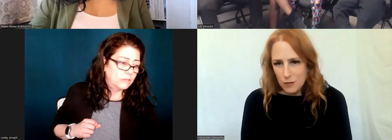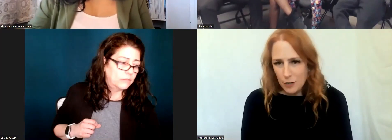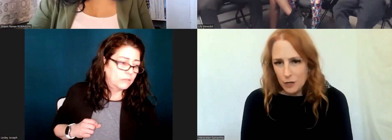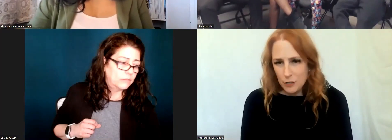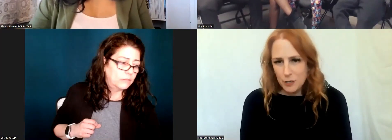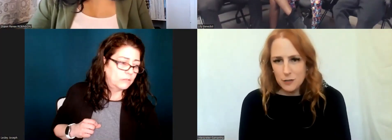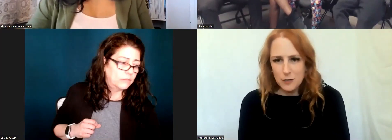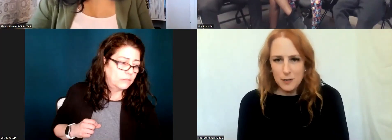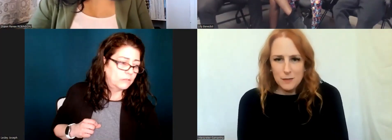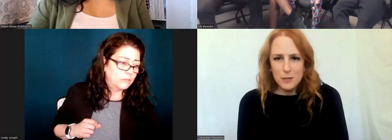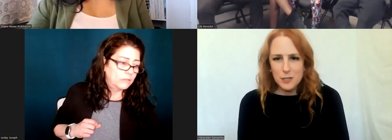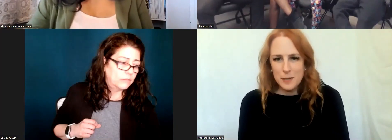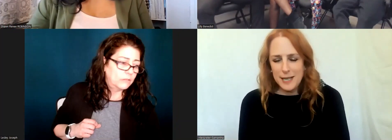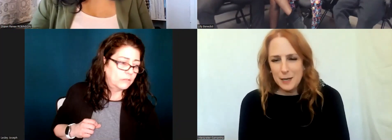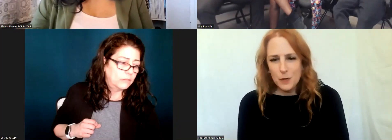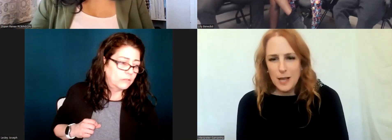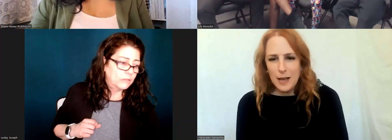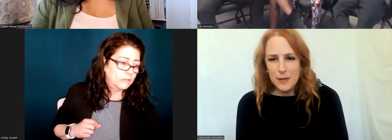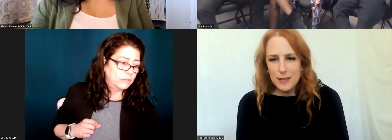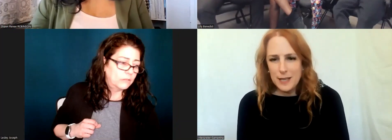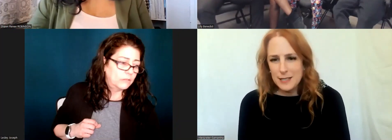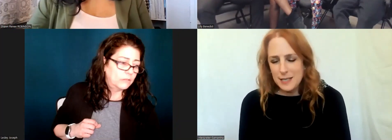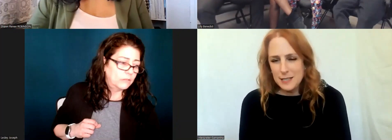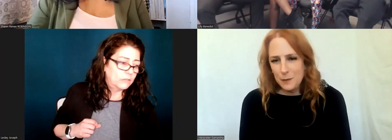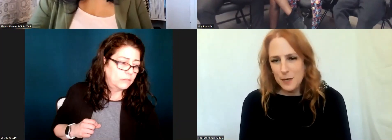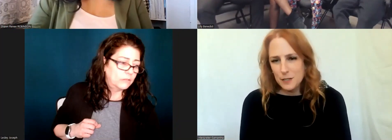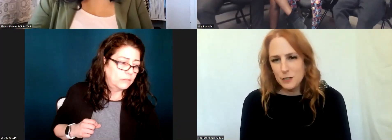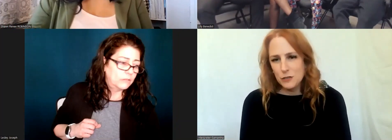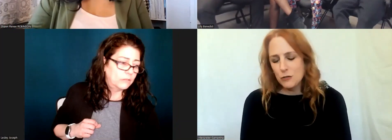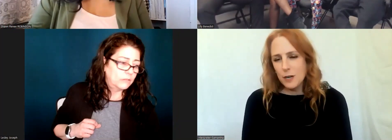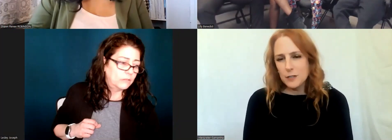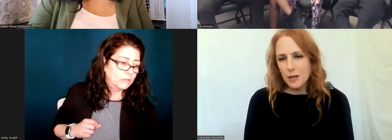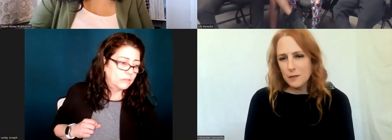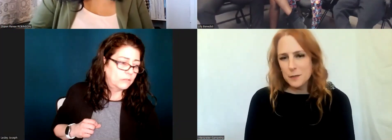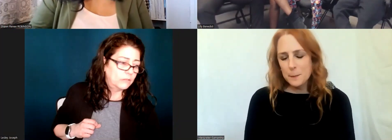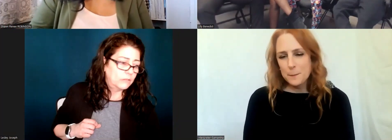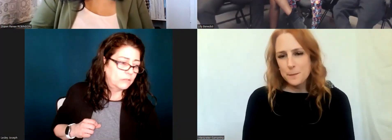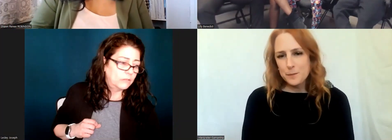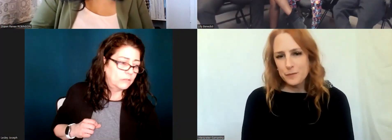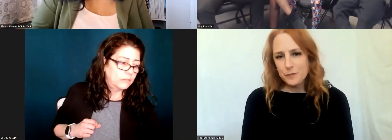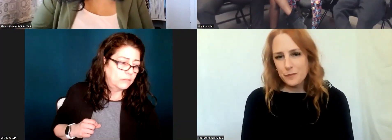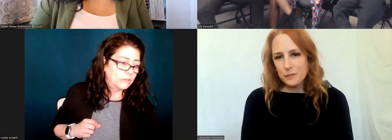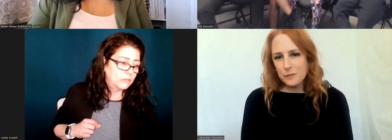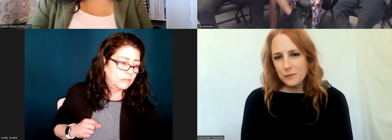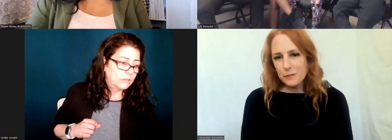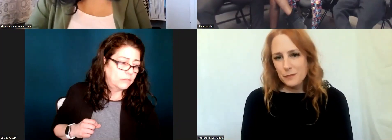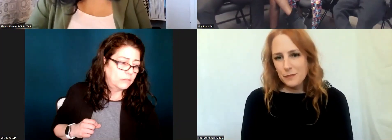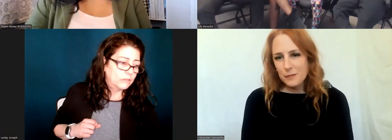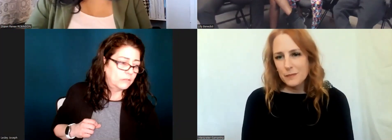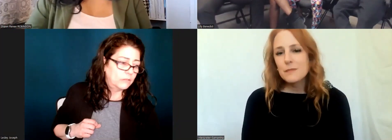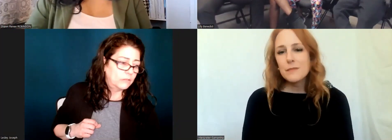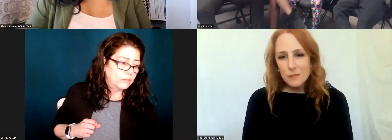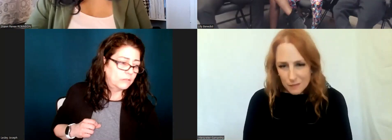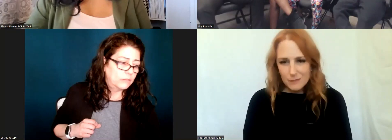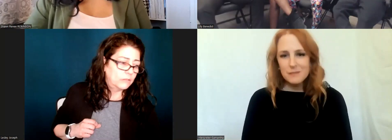three younger children, you know, we're just playing and we're laughing, and that's easy, and we can just enjoy ourselves.